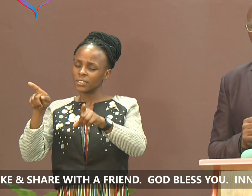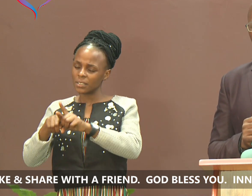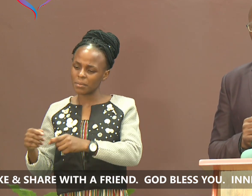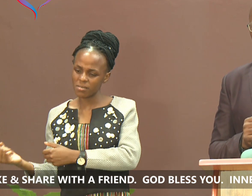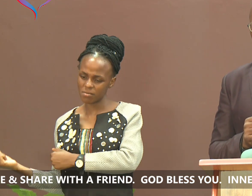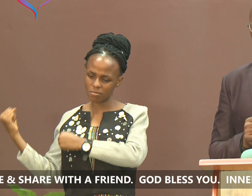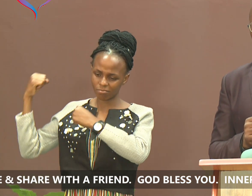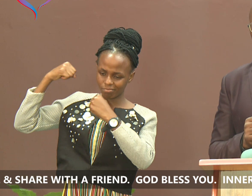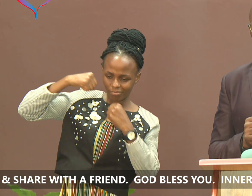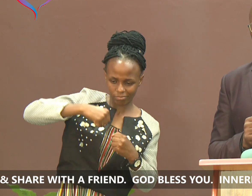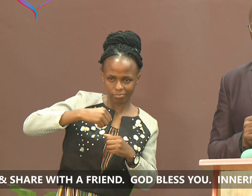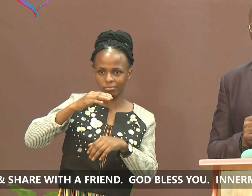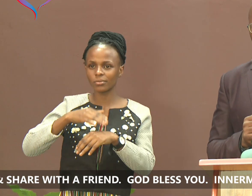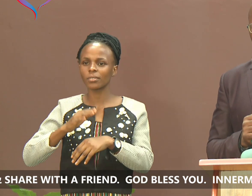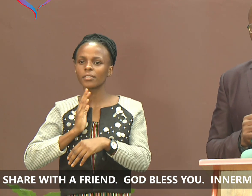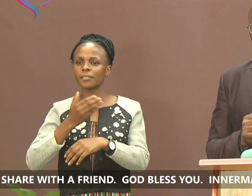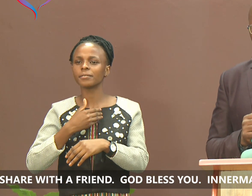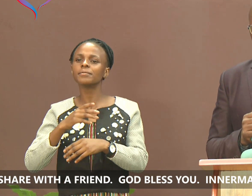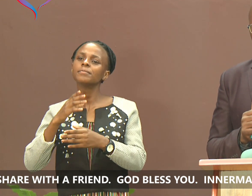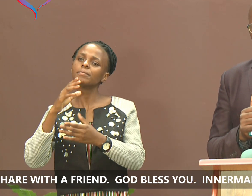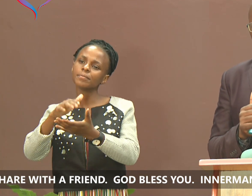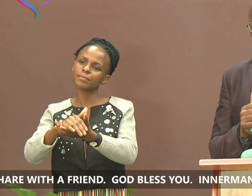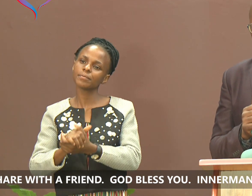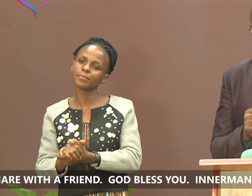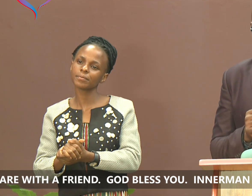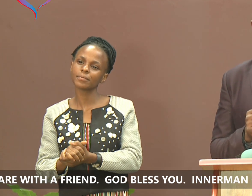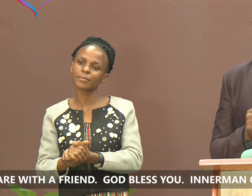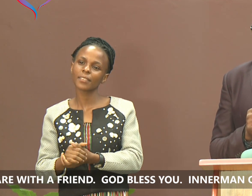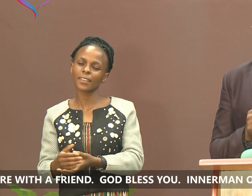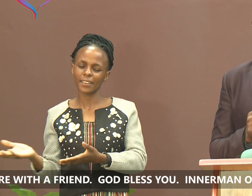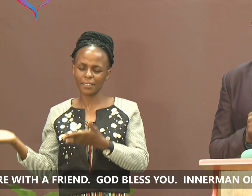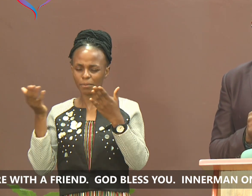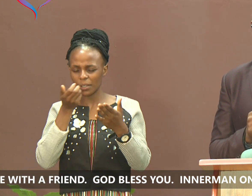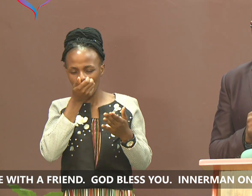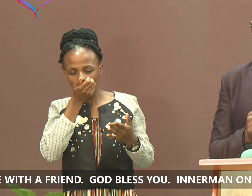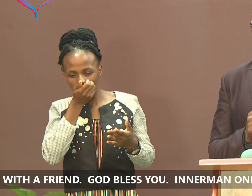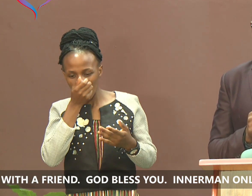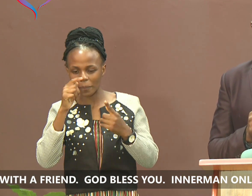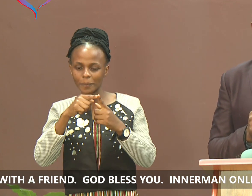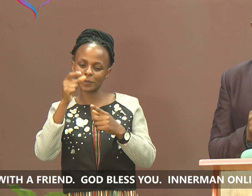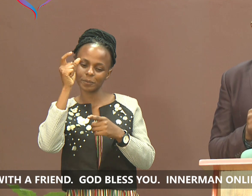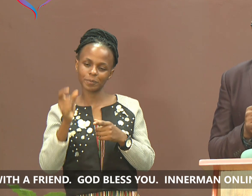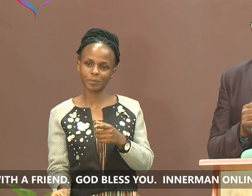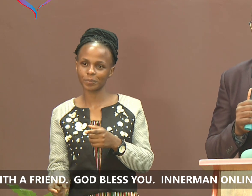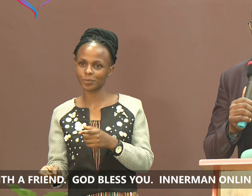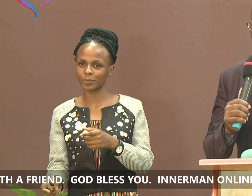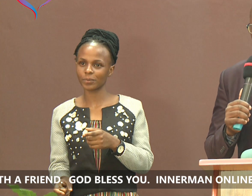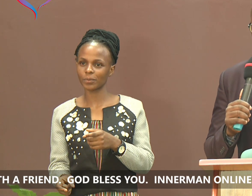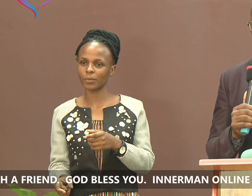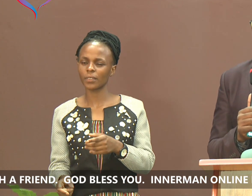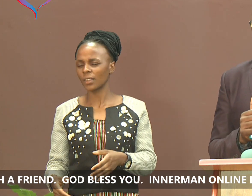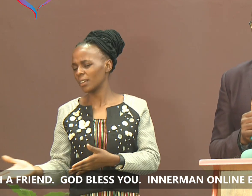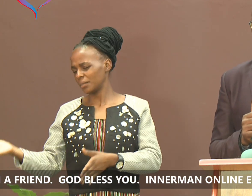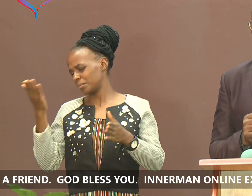Obukuumi bubanga bulangiti ebika ku bufumbo bwaffe. It brings warmth to someone. Erete bugumu eri omuntu. It brings hope